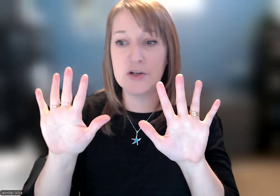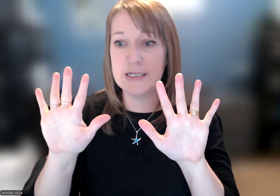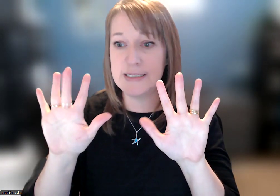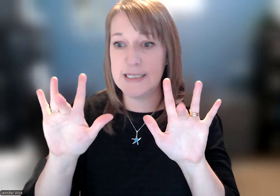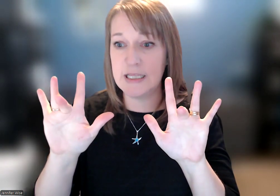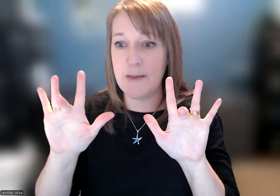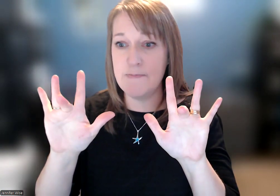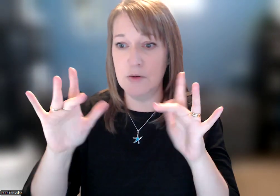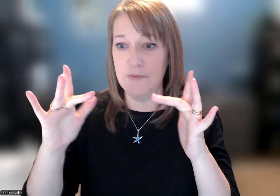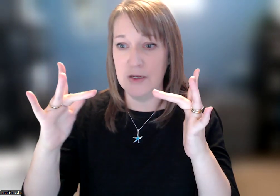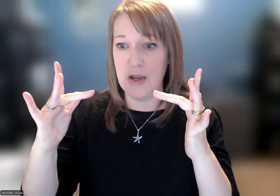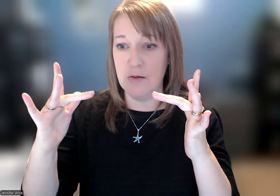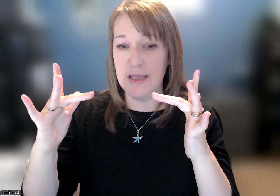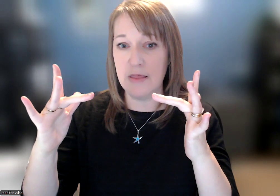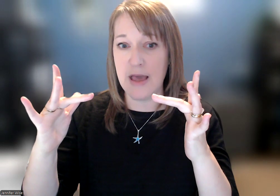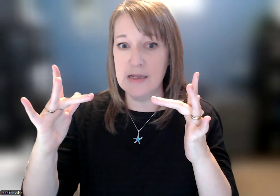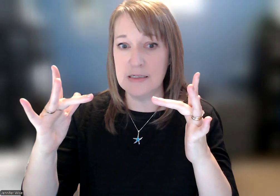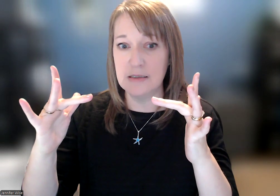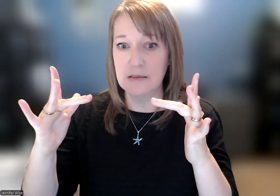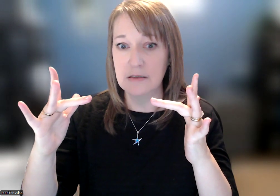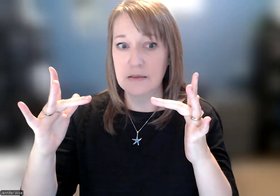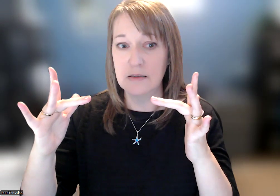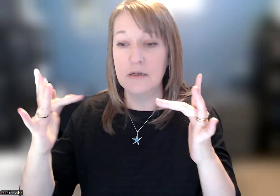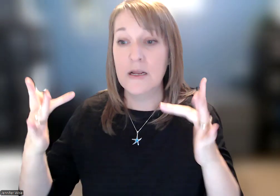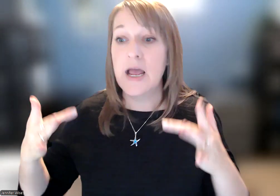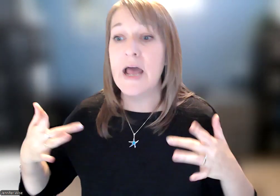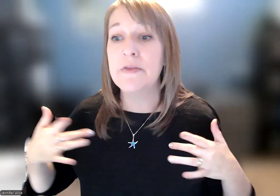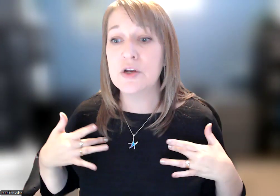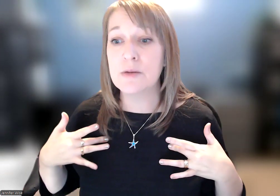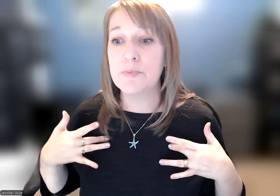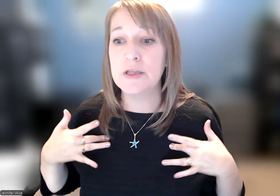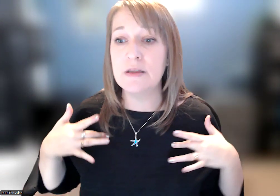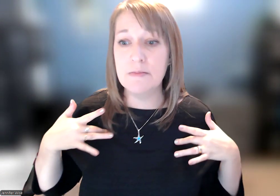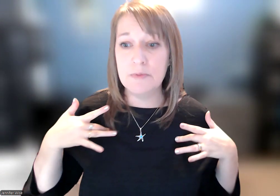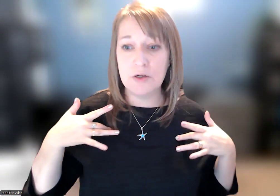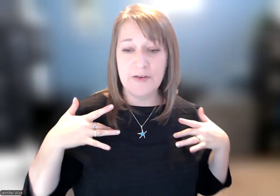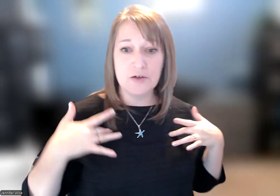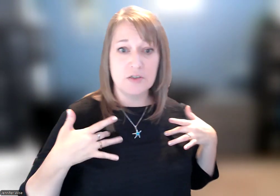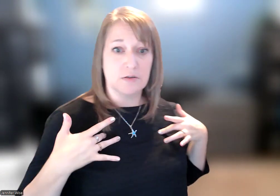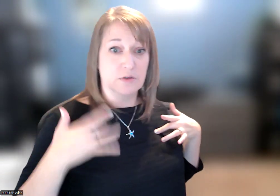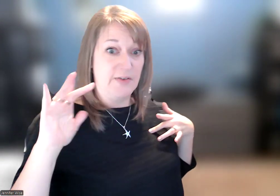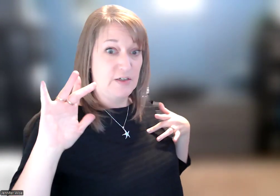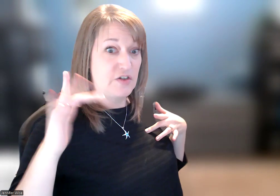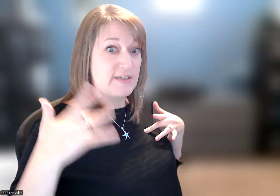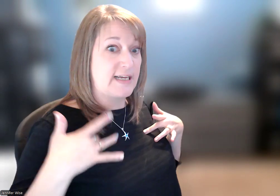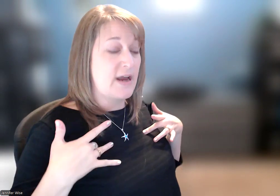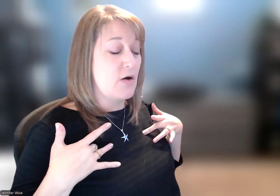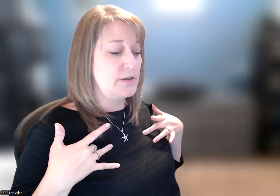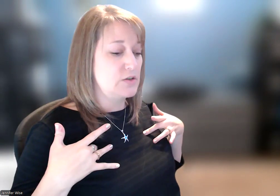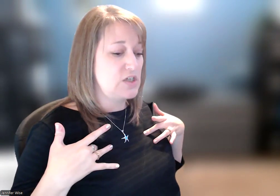going to stick that middle finger out like that. And then you're going to put your fingers, those fingers that are sticking out on your